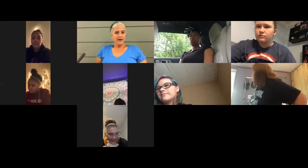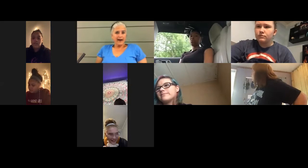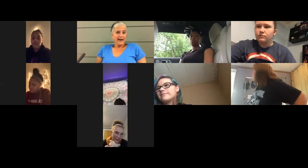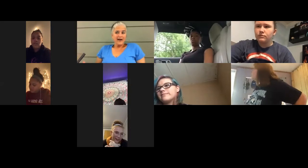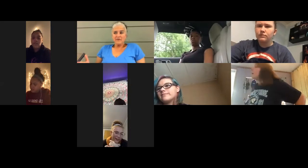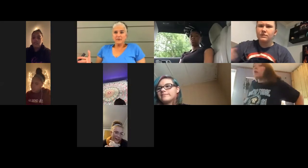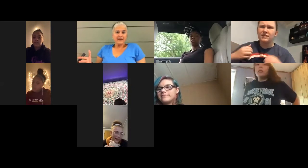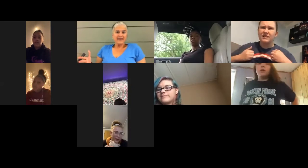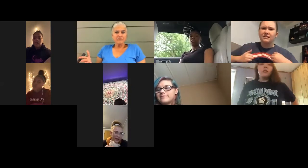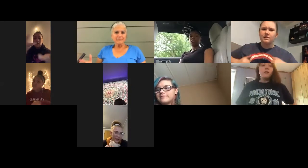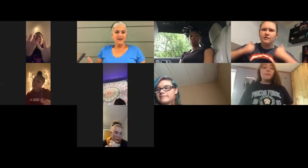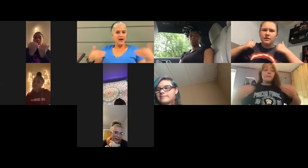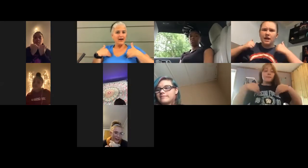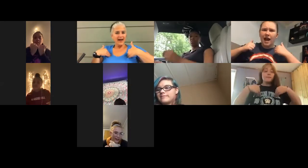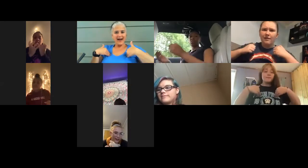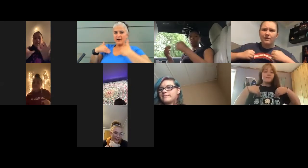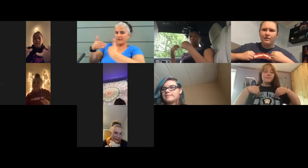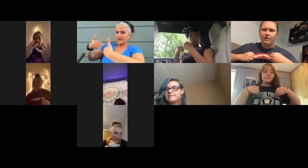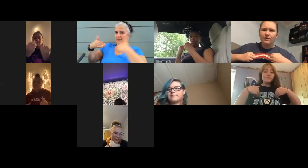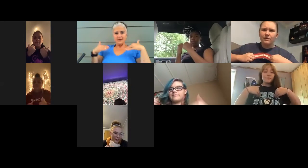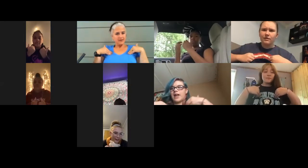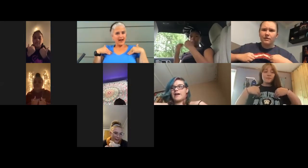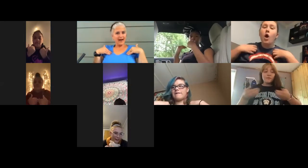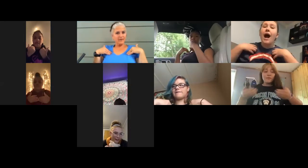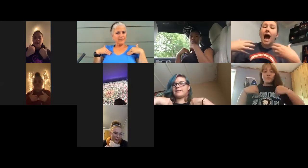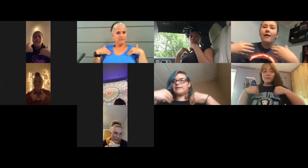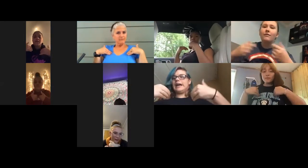Have. I have some money. Have.